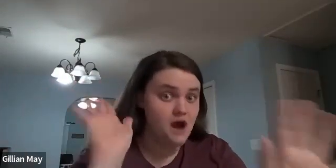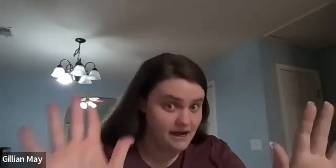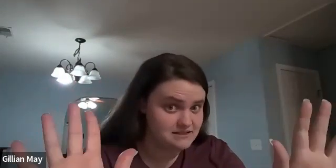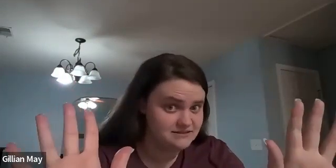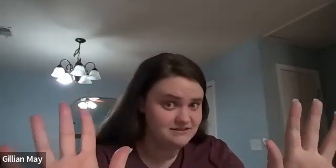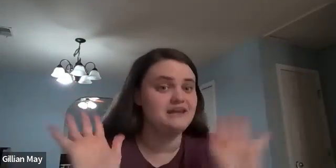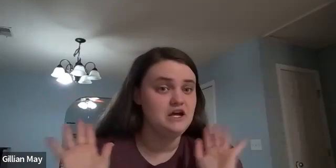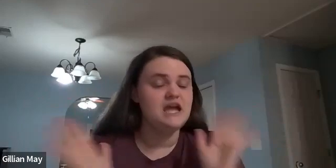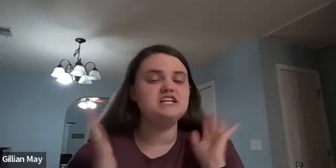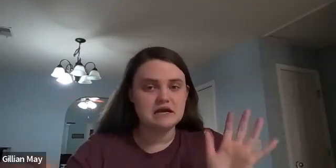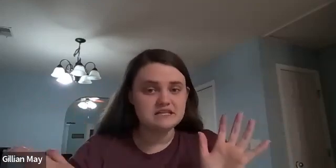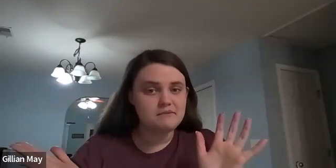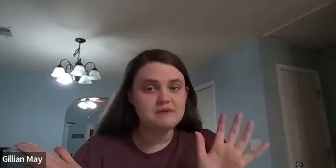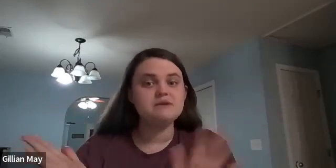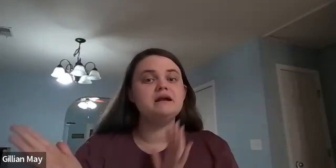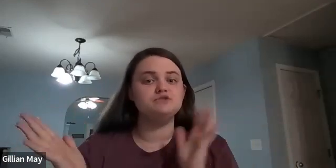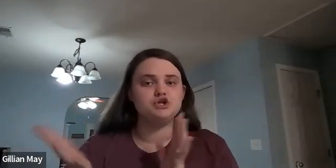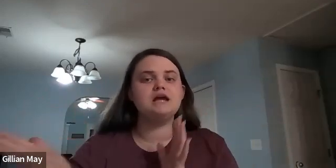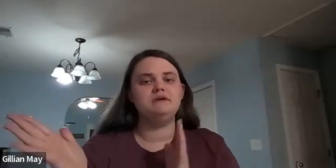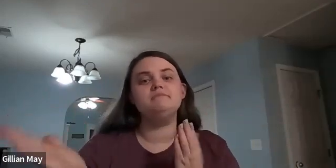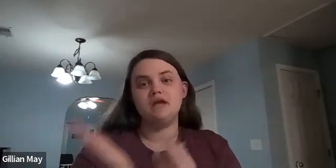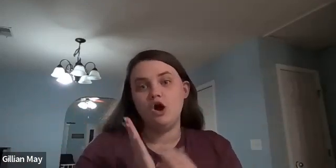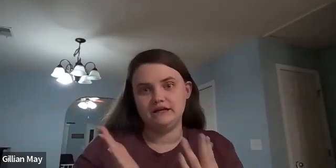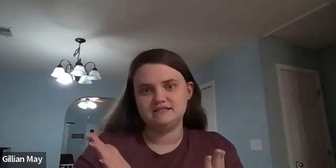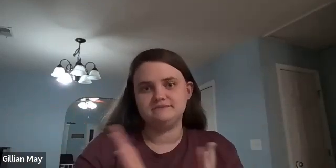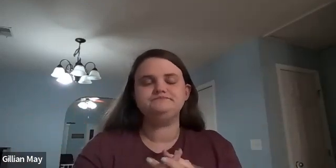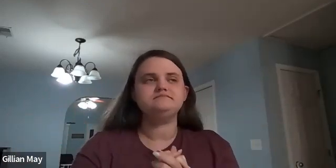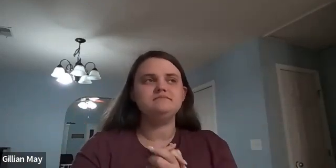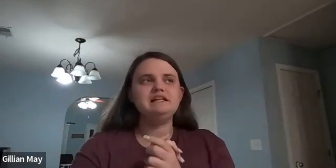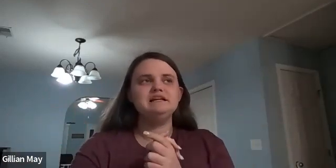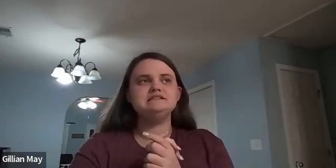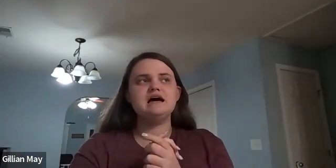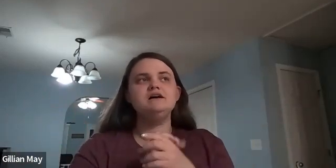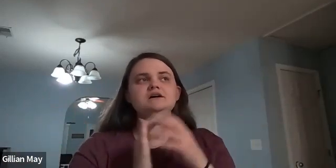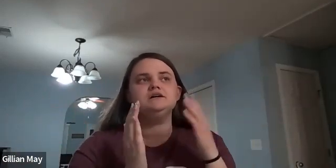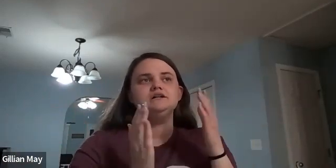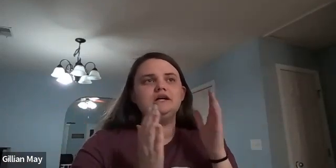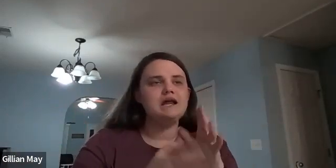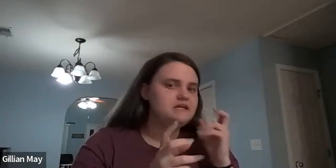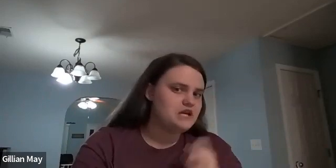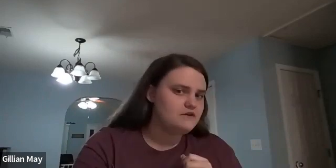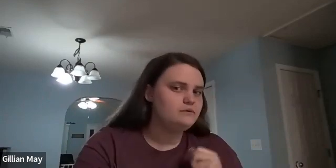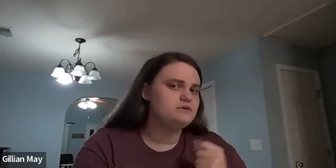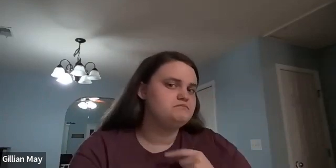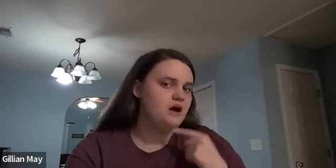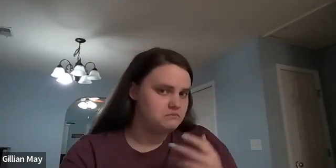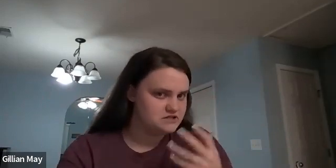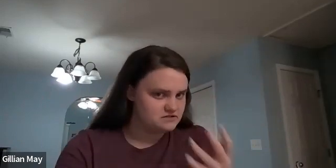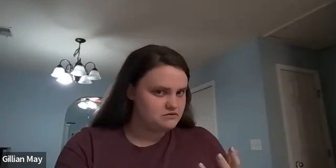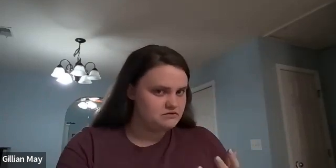not. Like, it sounds like I might be, but I'm being honest. Is that you got to be careful with which public schools,